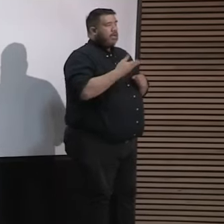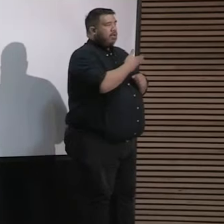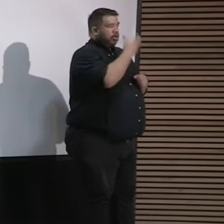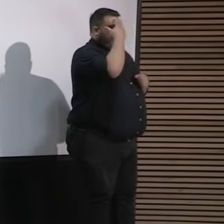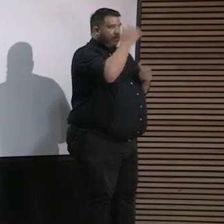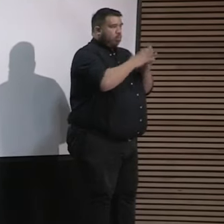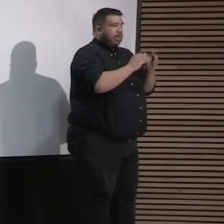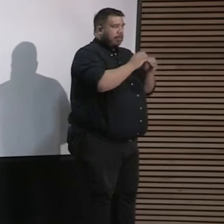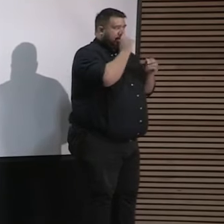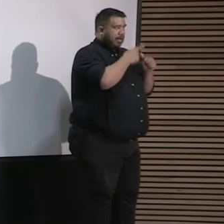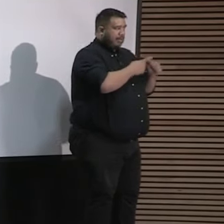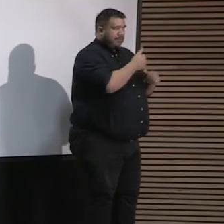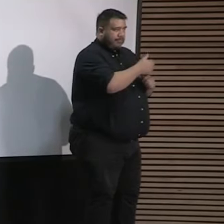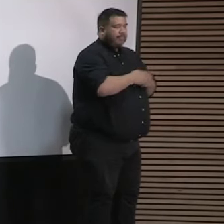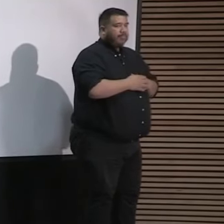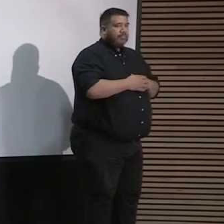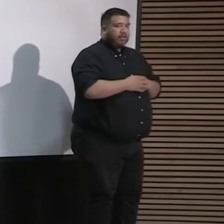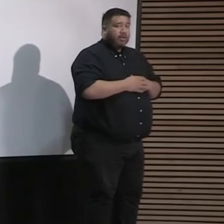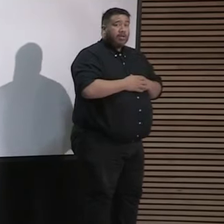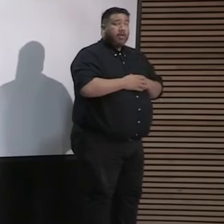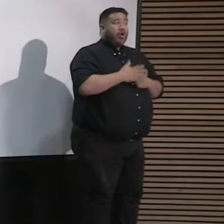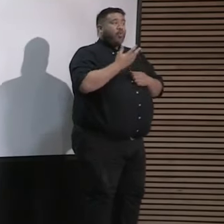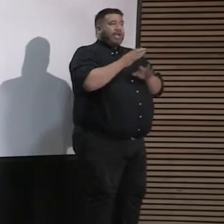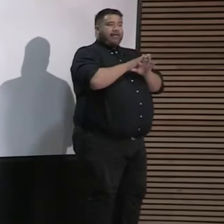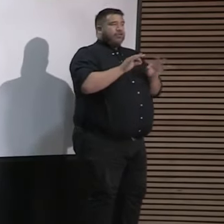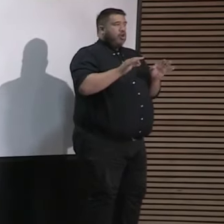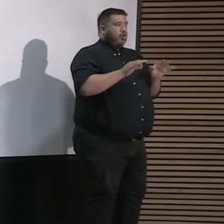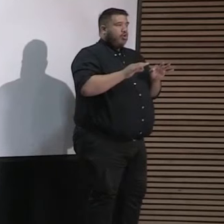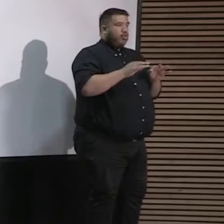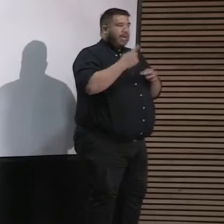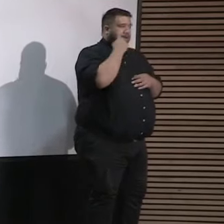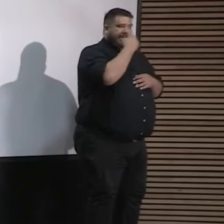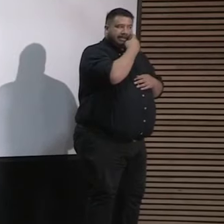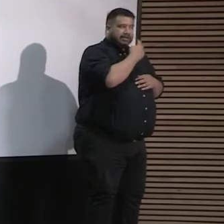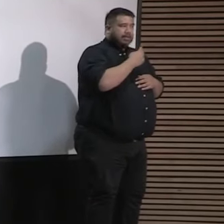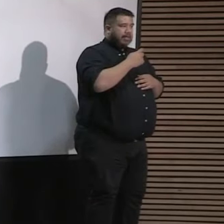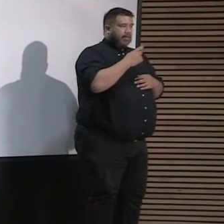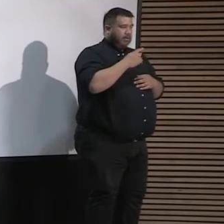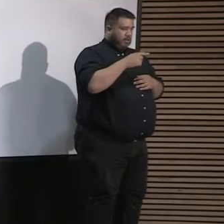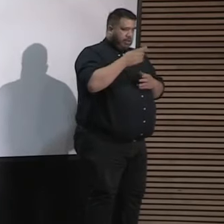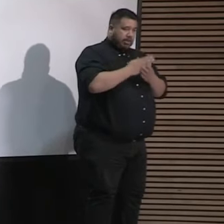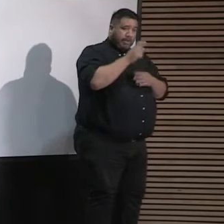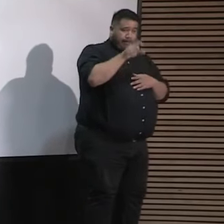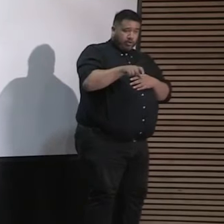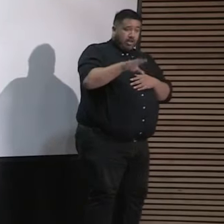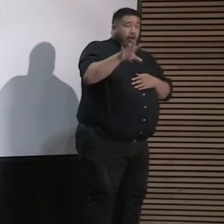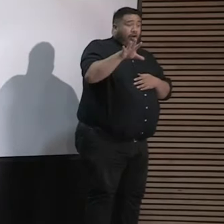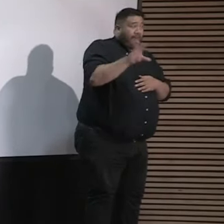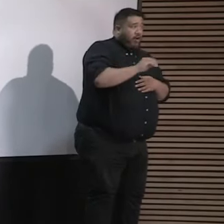broadly on that. There is, at this date, no evidence that it is person-to-person contact. We're obviously